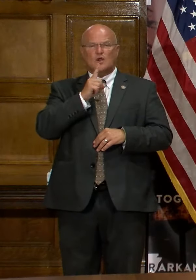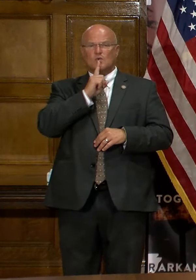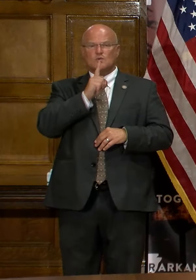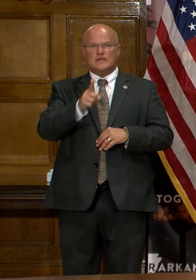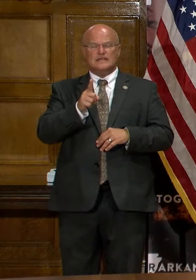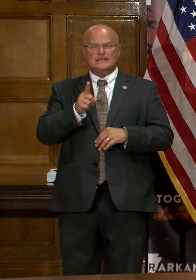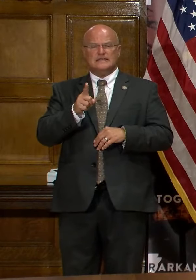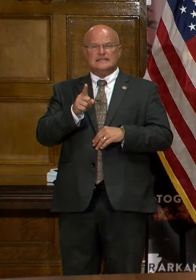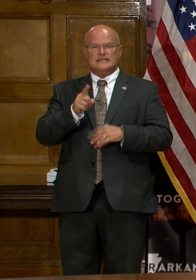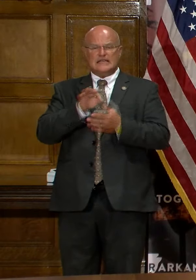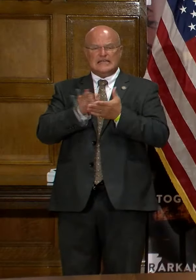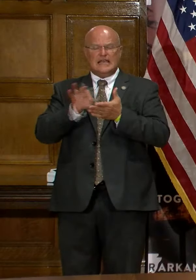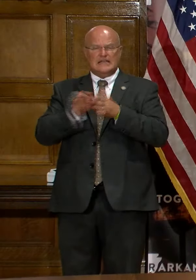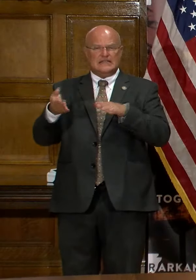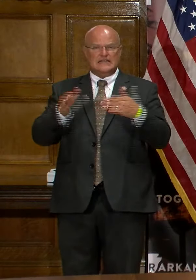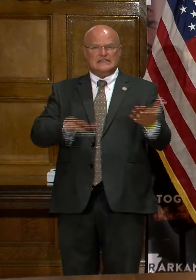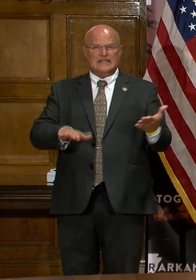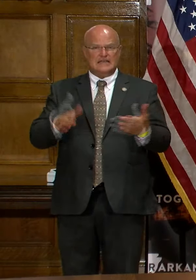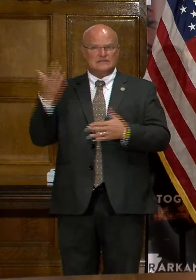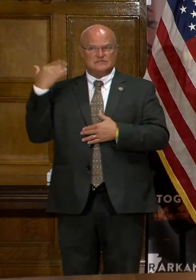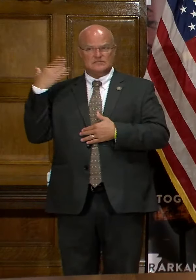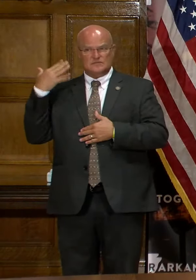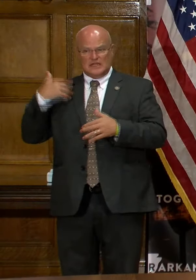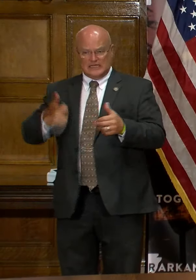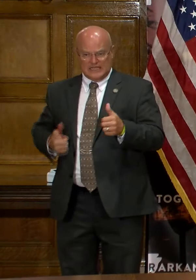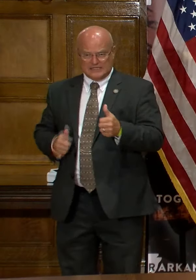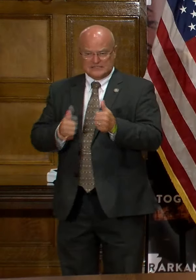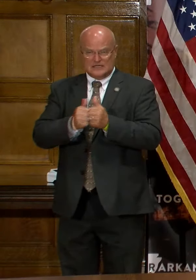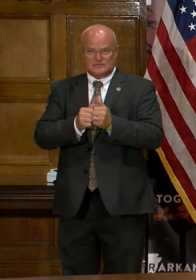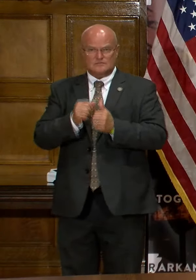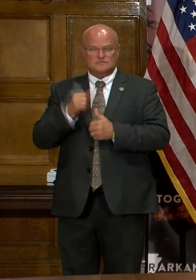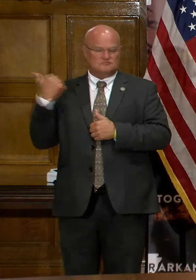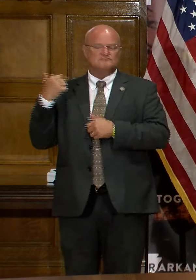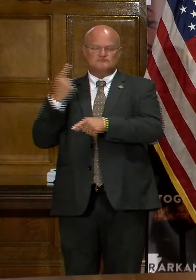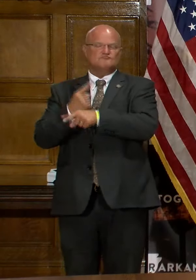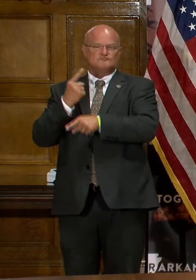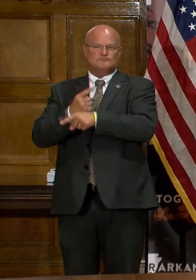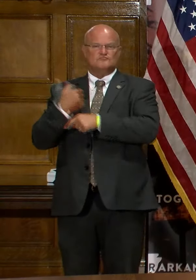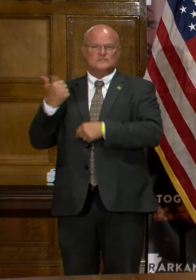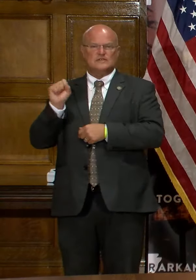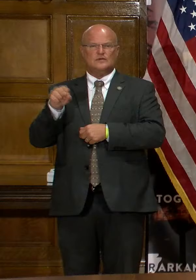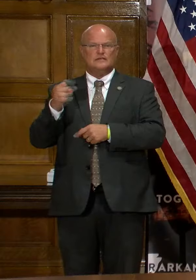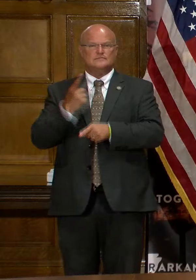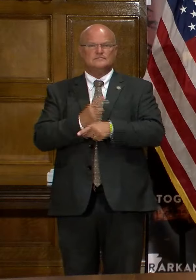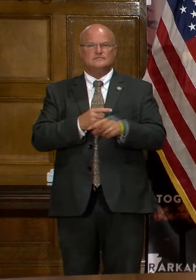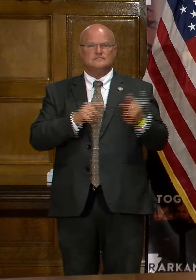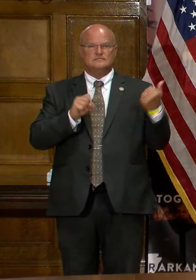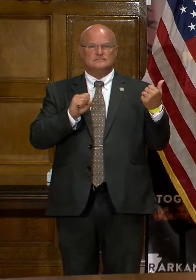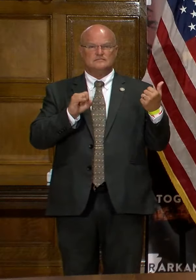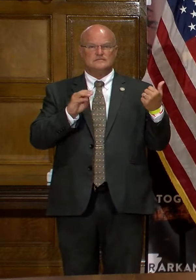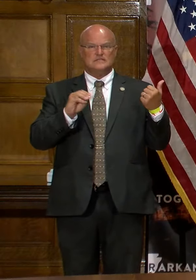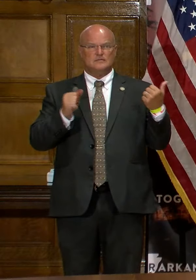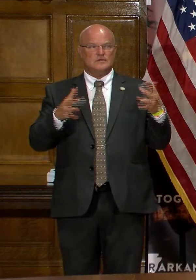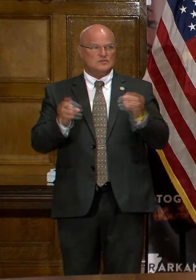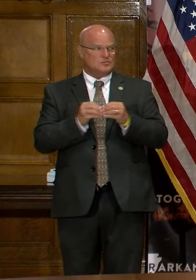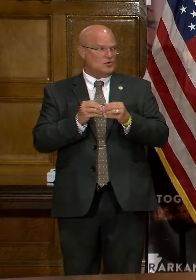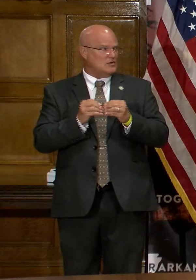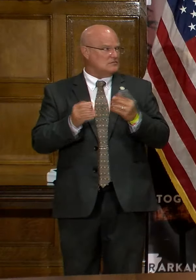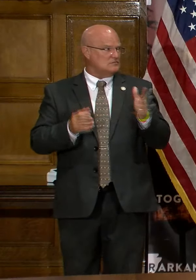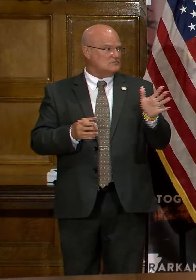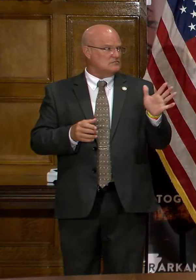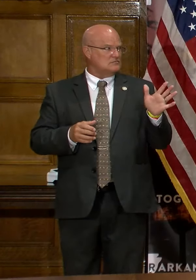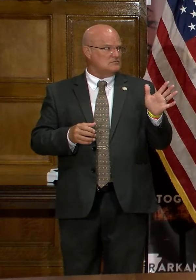really accounting for deaths that have come in previously. Dr. Romero? That is correct. Or Dr. Seema, do you have anything to add to